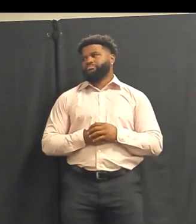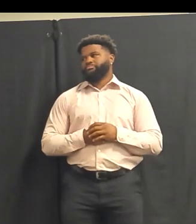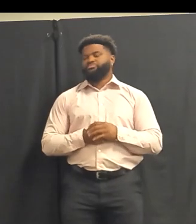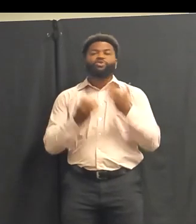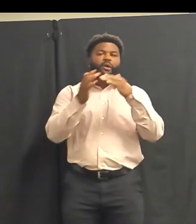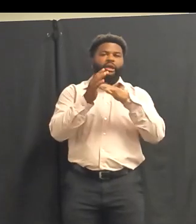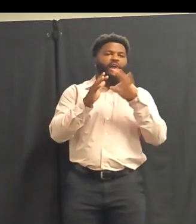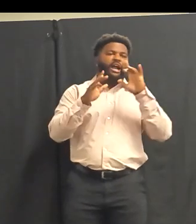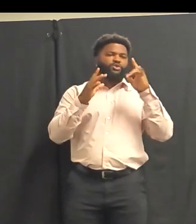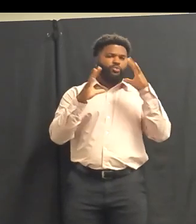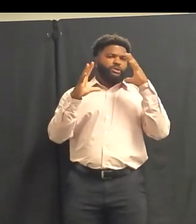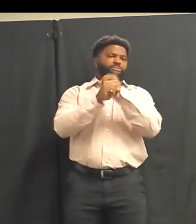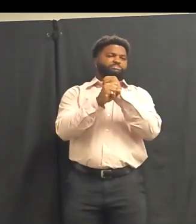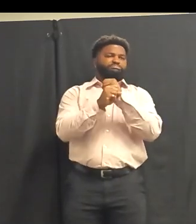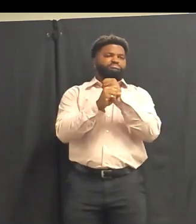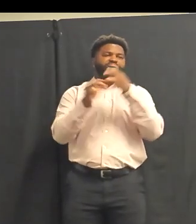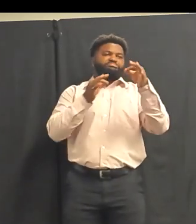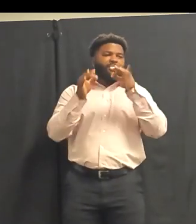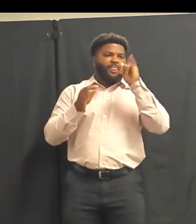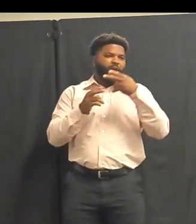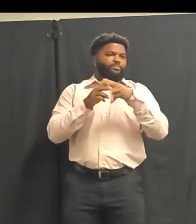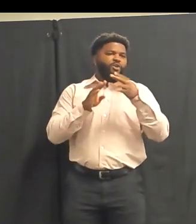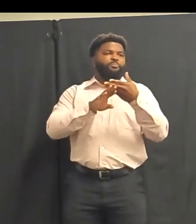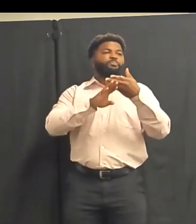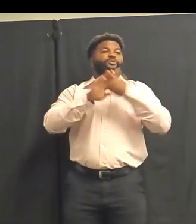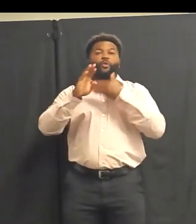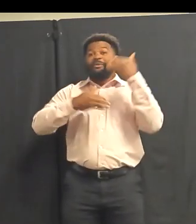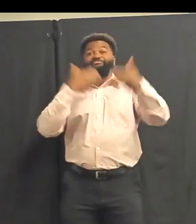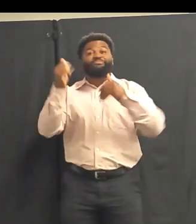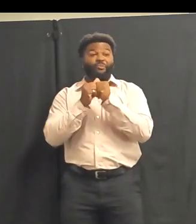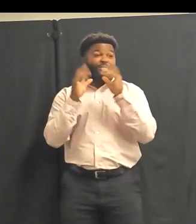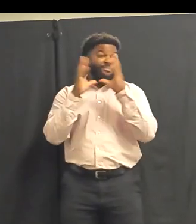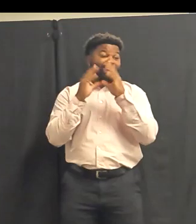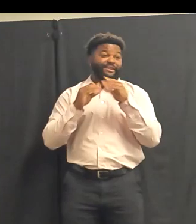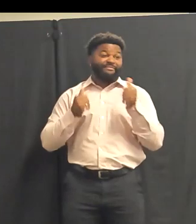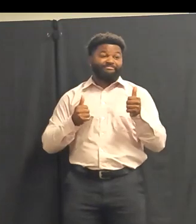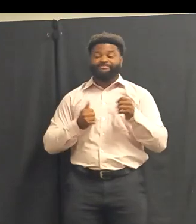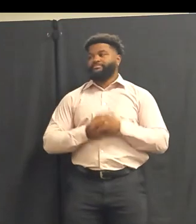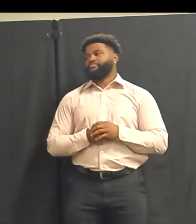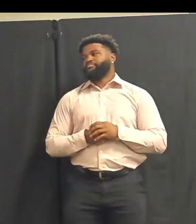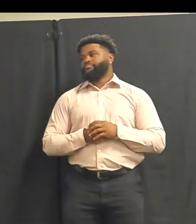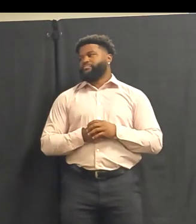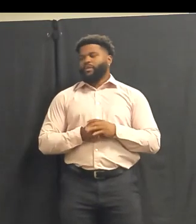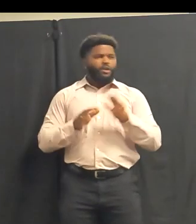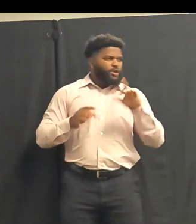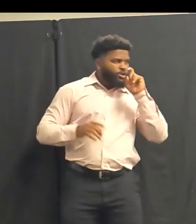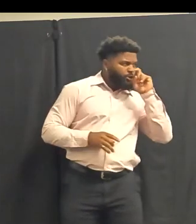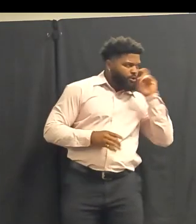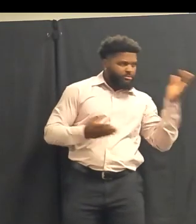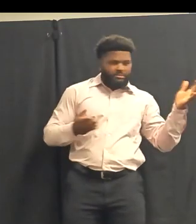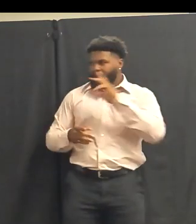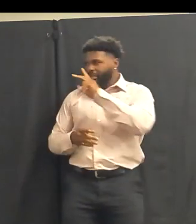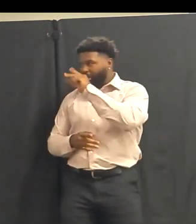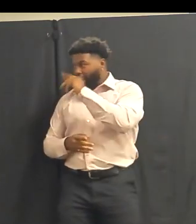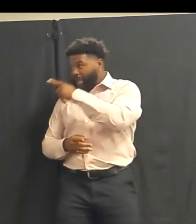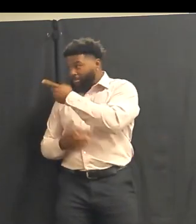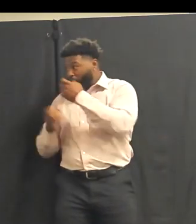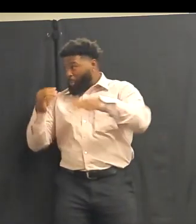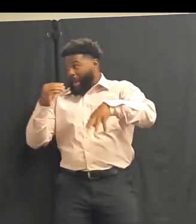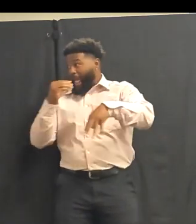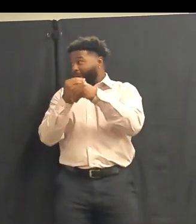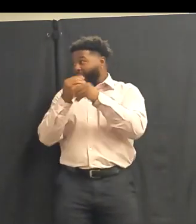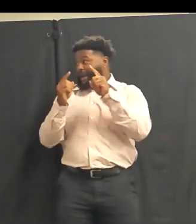wanted to give that quick update before we get started. Jeremy and Kim, if there's anything you'd like